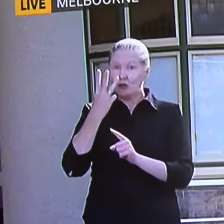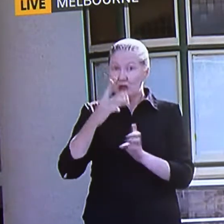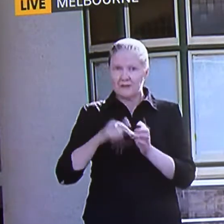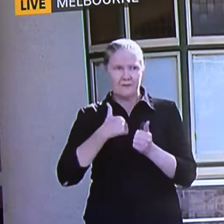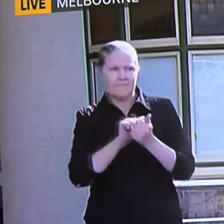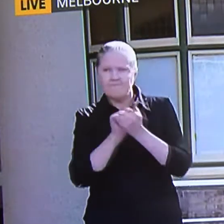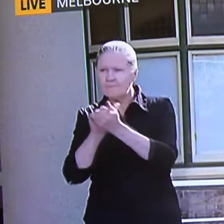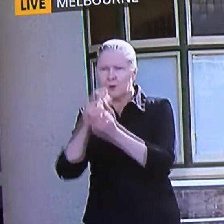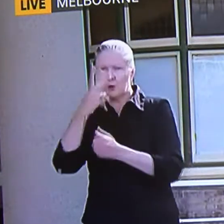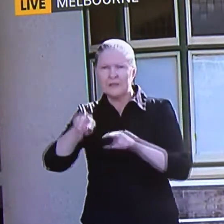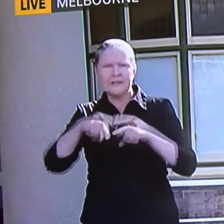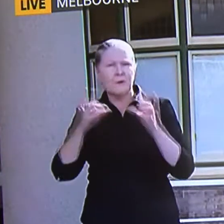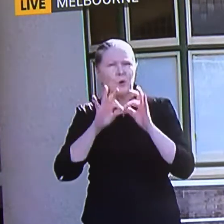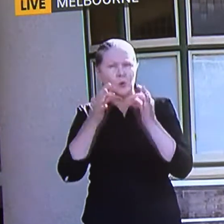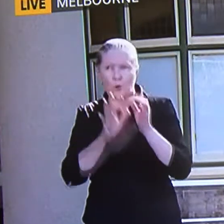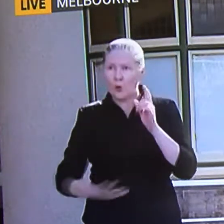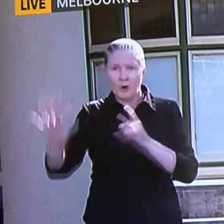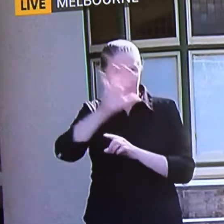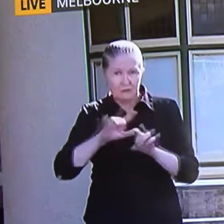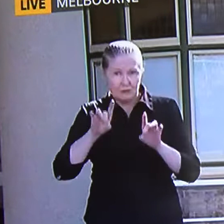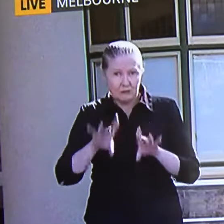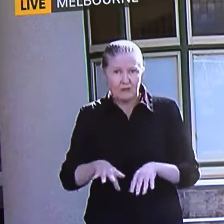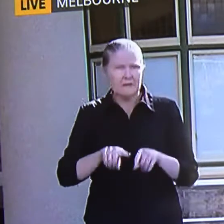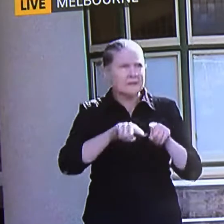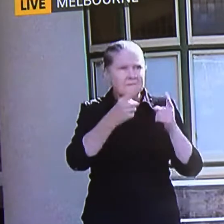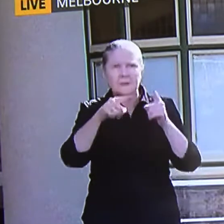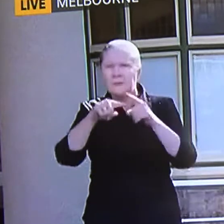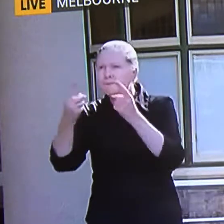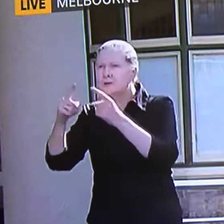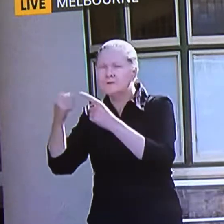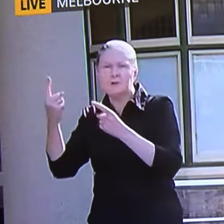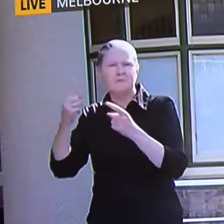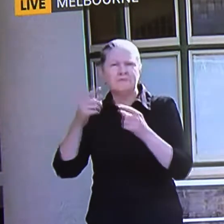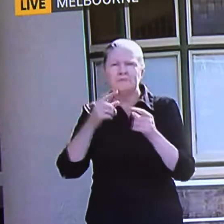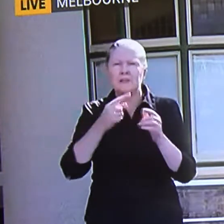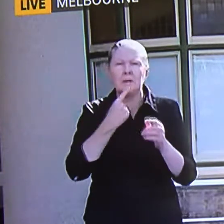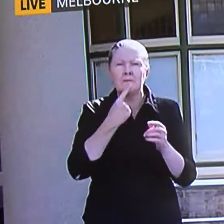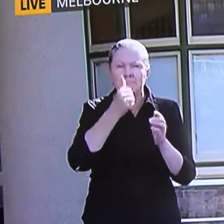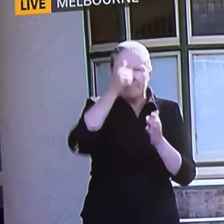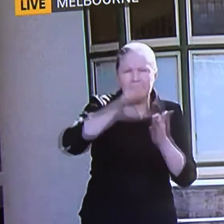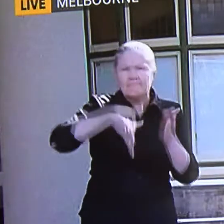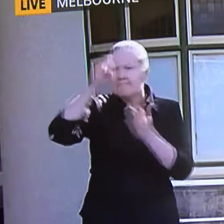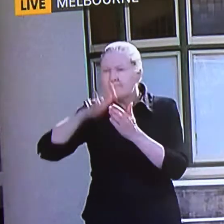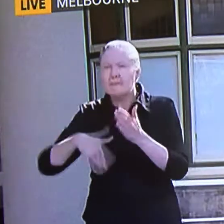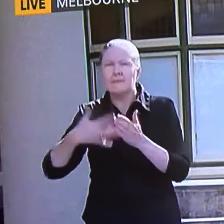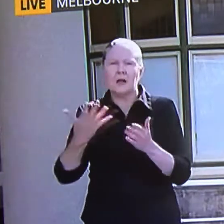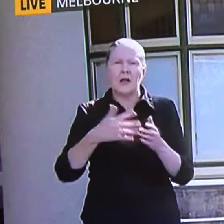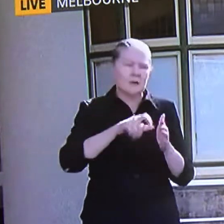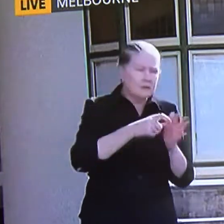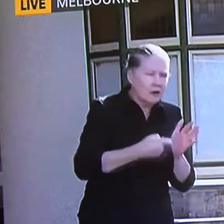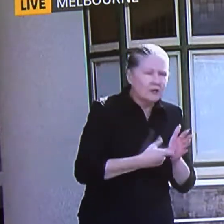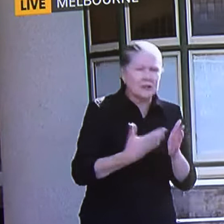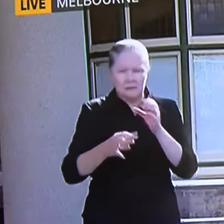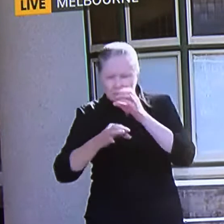20 organisations across Australia, ranging in expertise from a laboratory science, public health and clinical